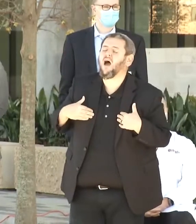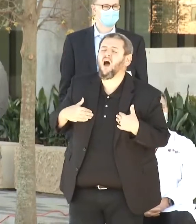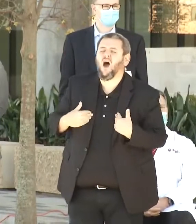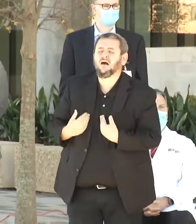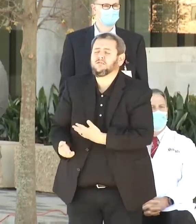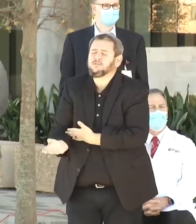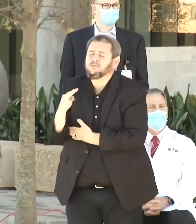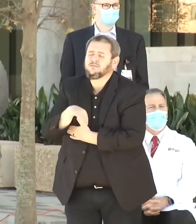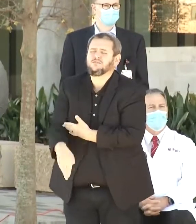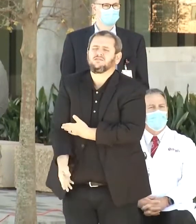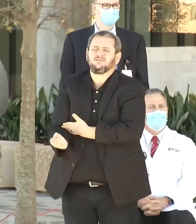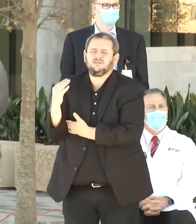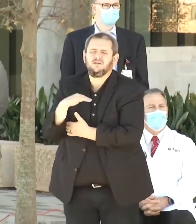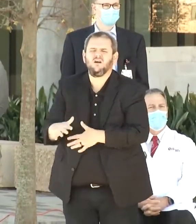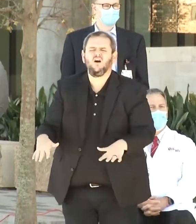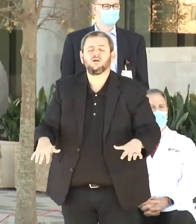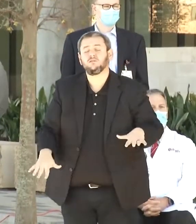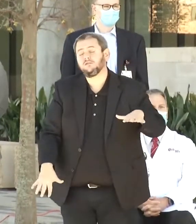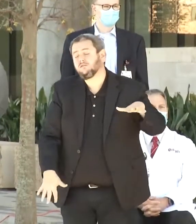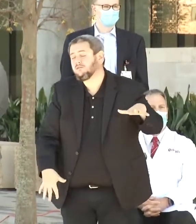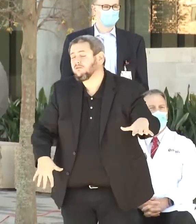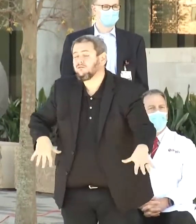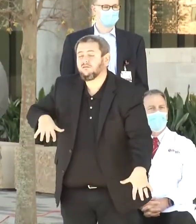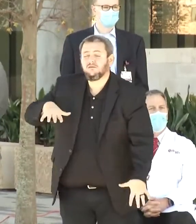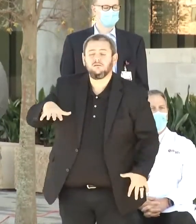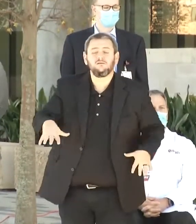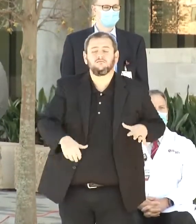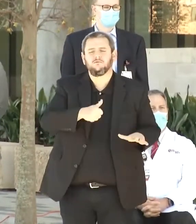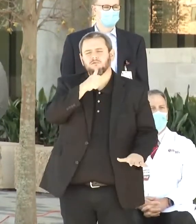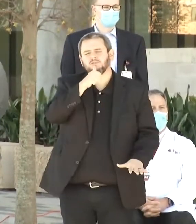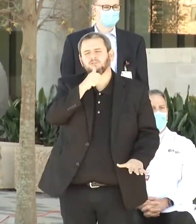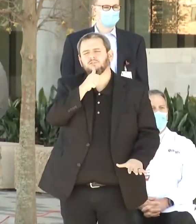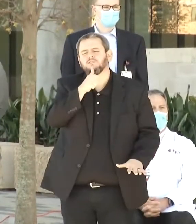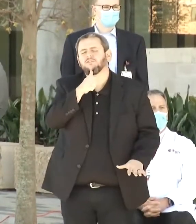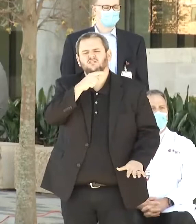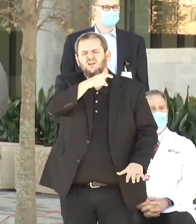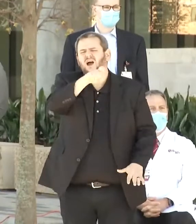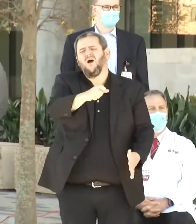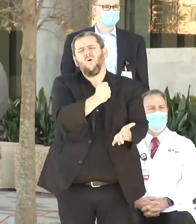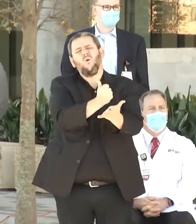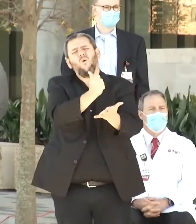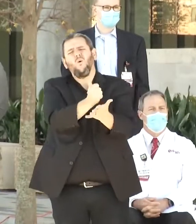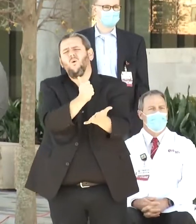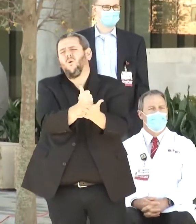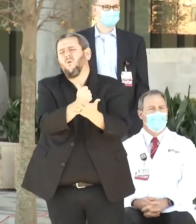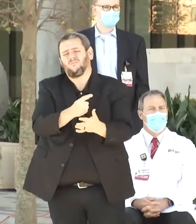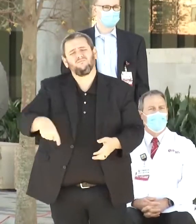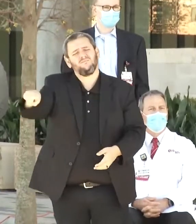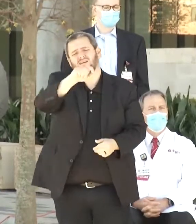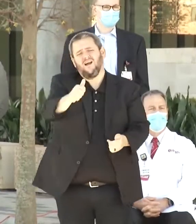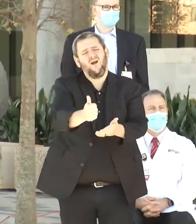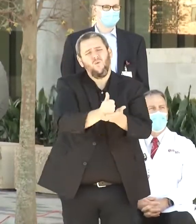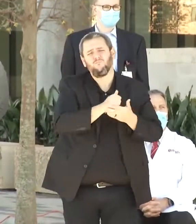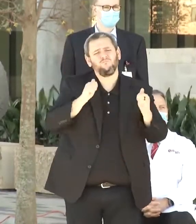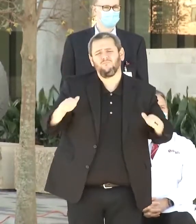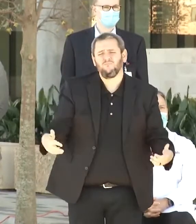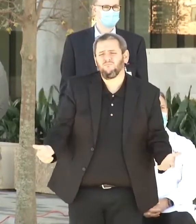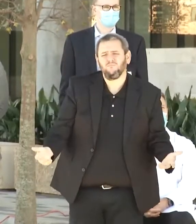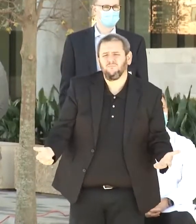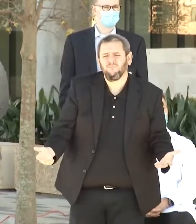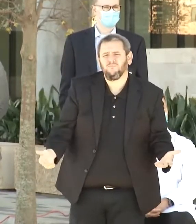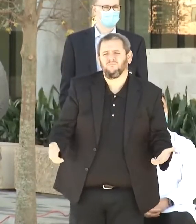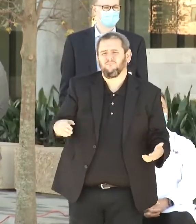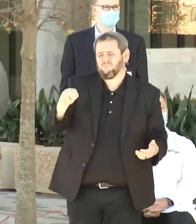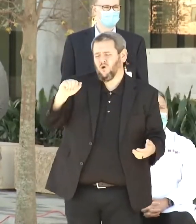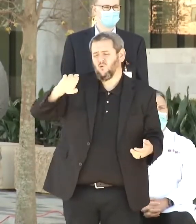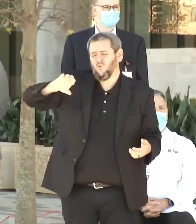months. They need our help right now more than ever. When this pandemic started, people everywhere went out of their way to